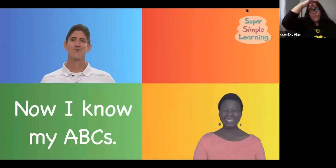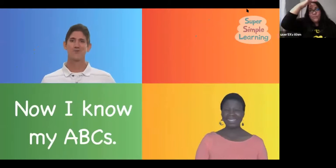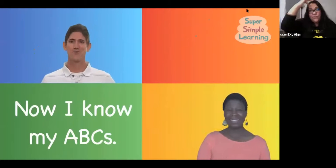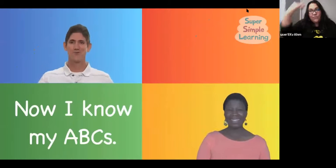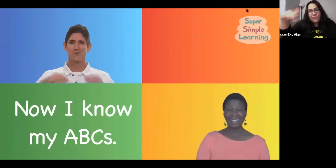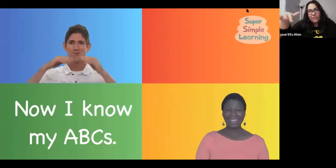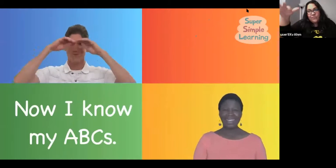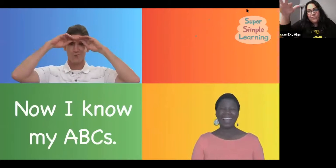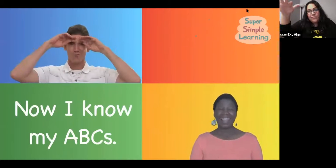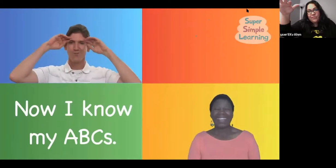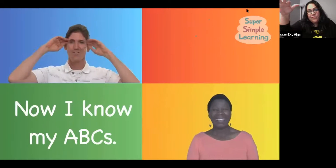Now I know my